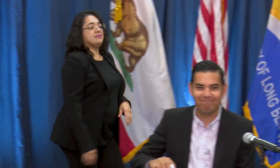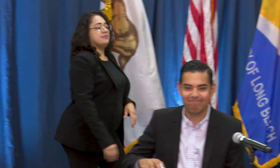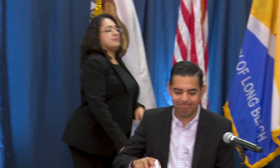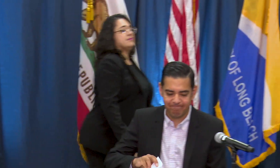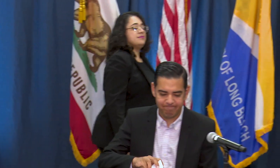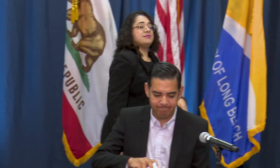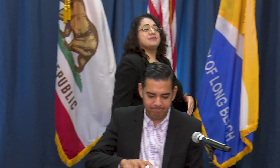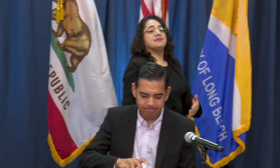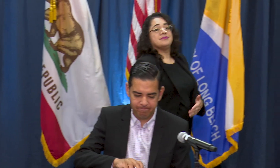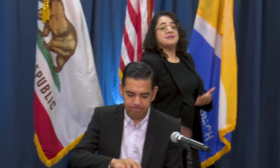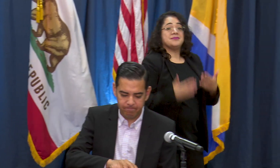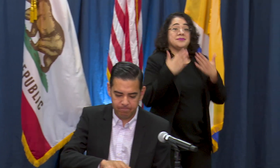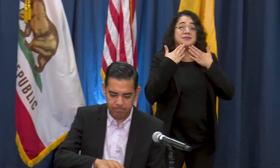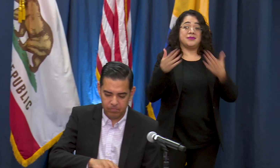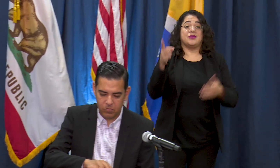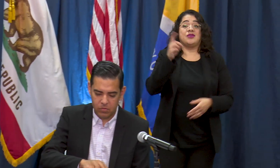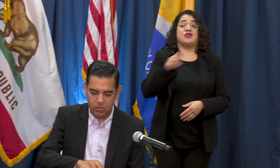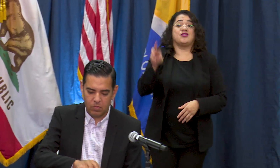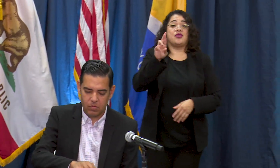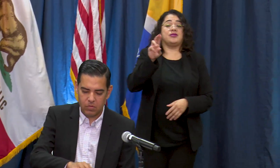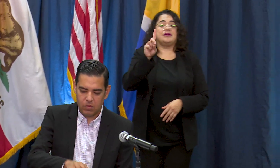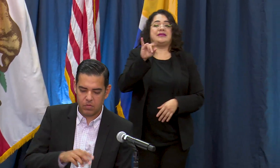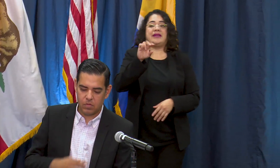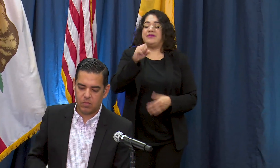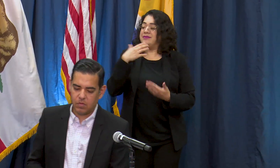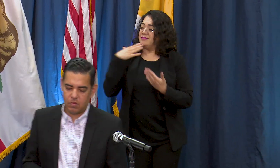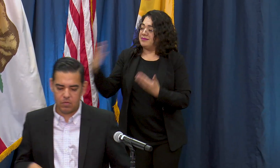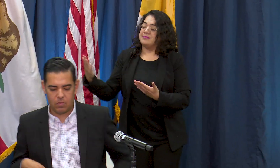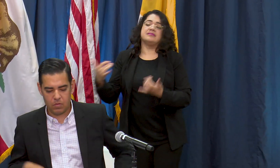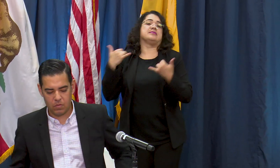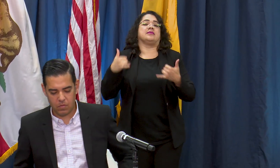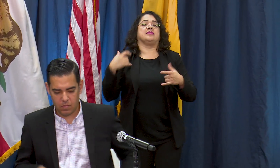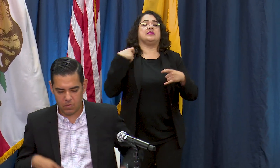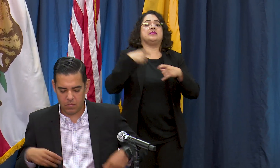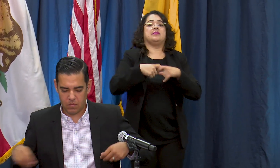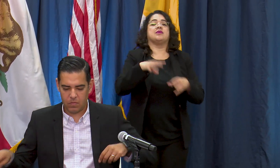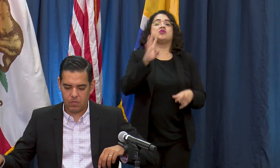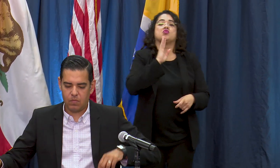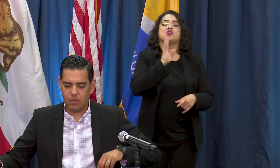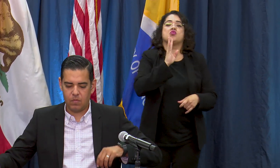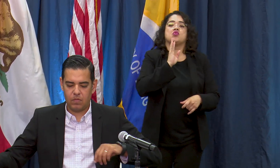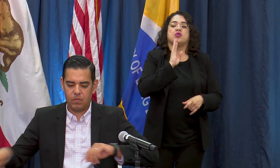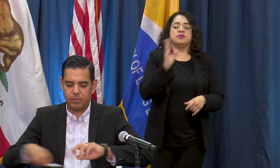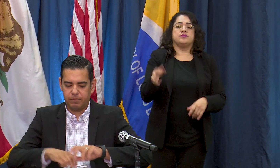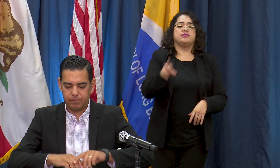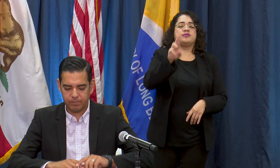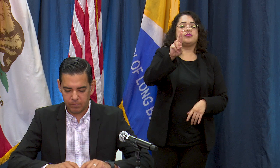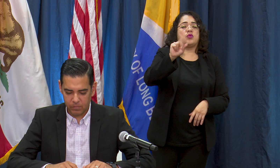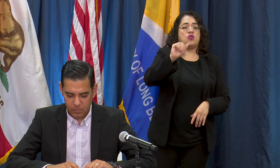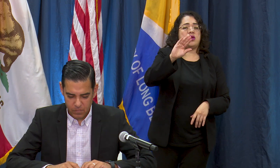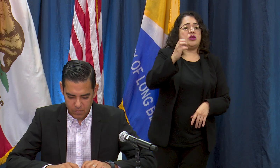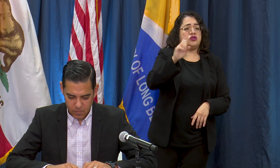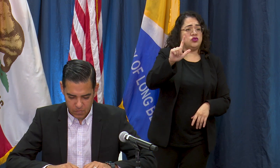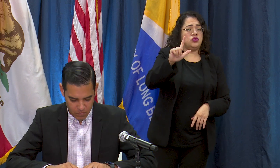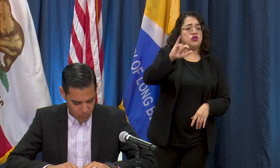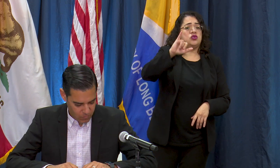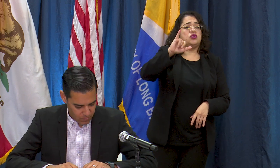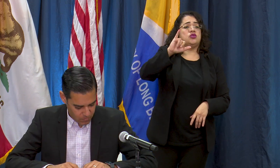recap. Great. Thank you very much, Mr. Mayor. The first question is from Rachel Jordan from ABC 7. Go ahead, Rachel.